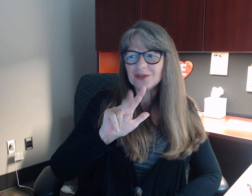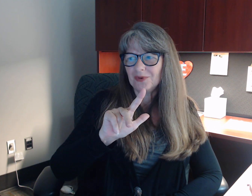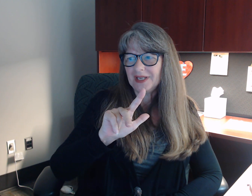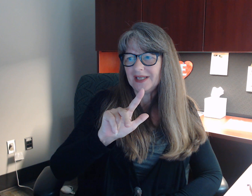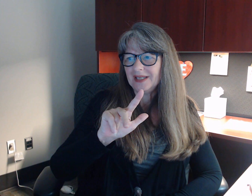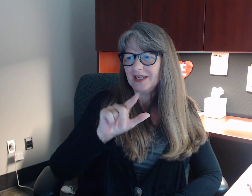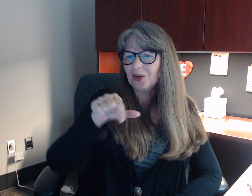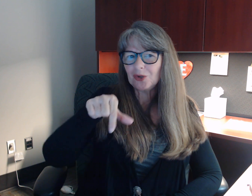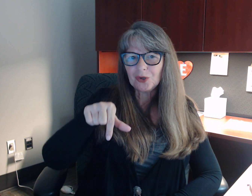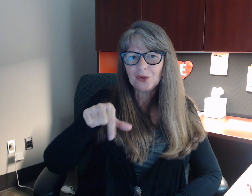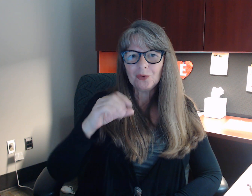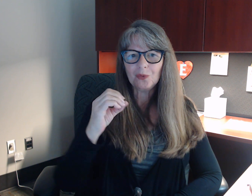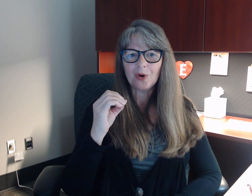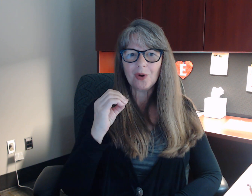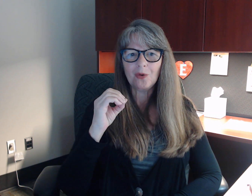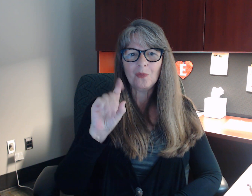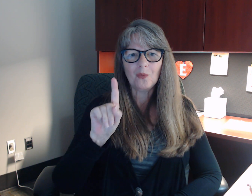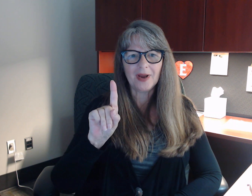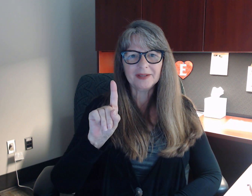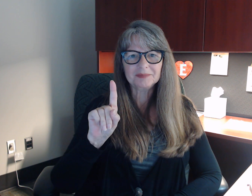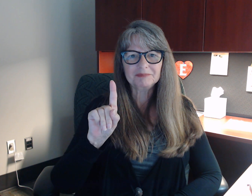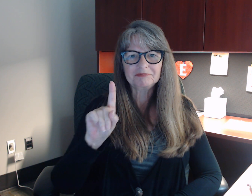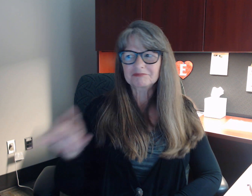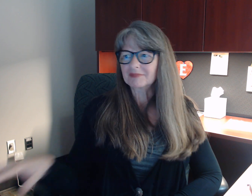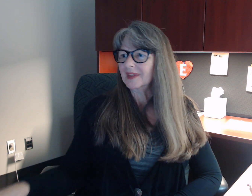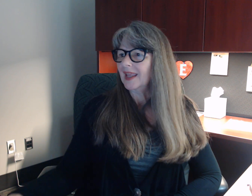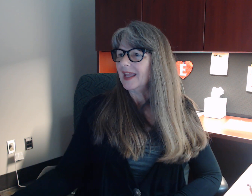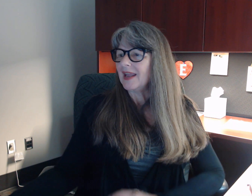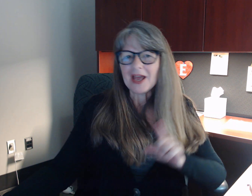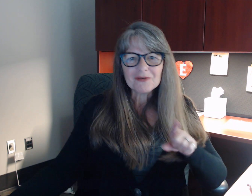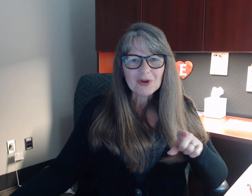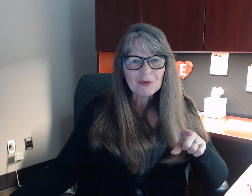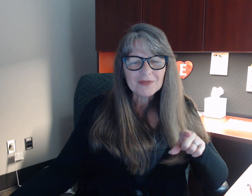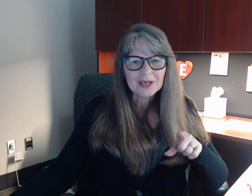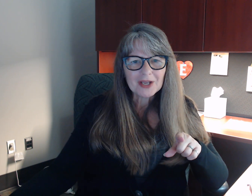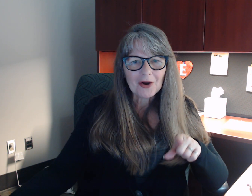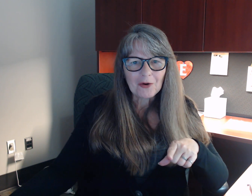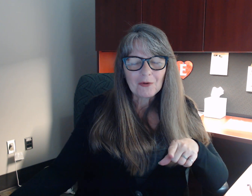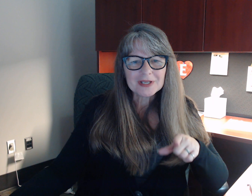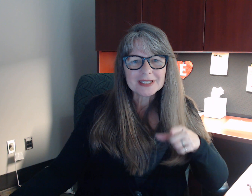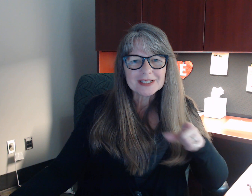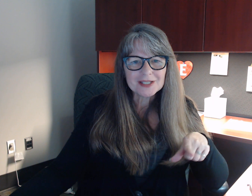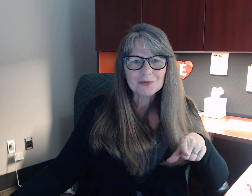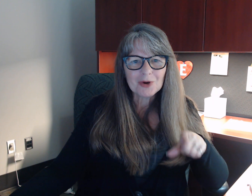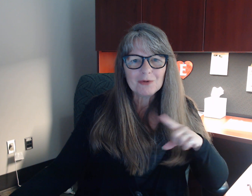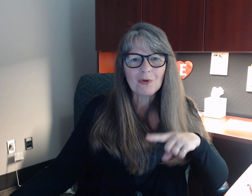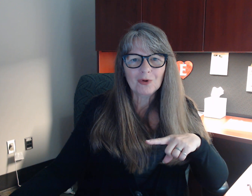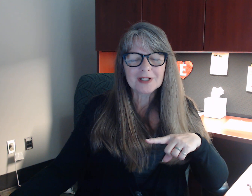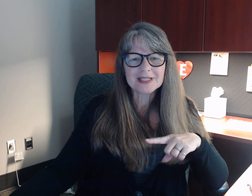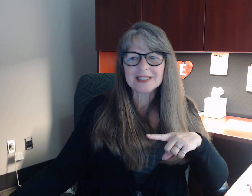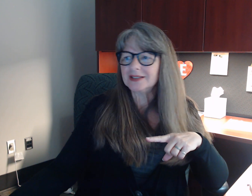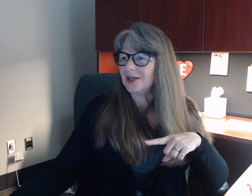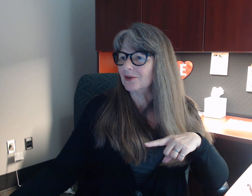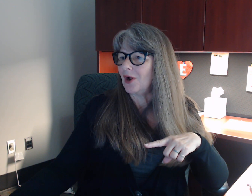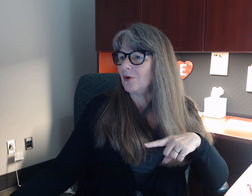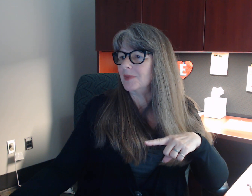2023 Q01. Now, I don't know if that O is a 0 or it's the letter O because